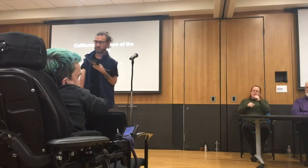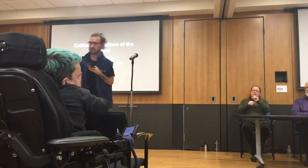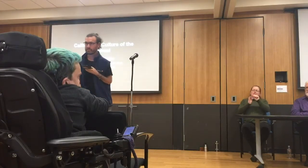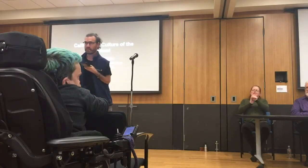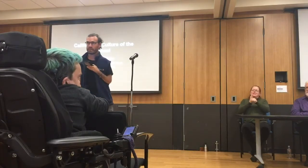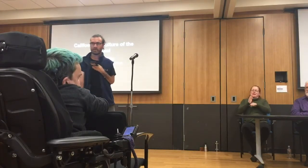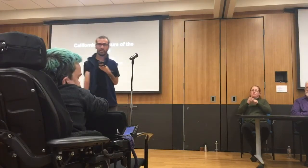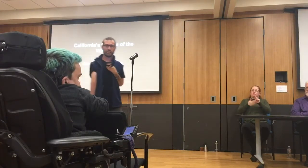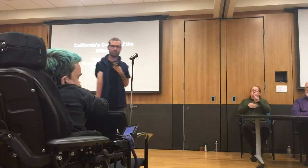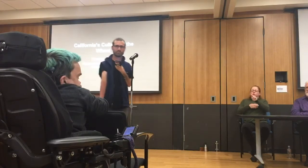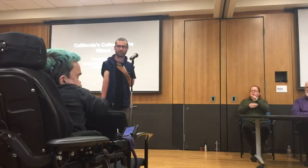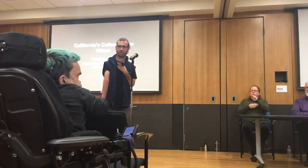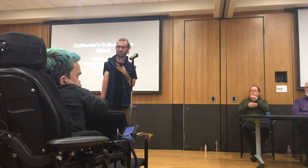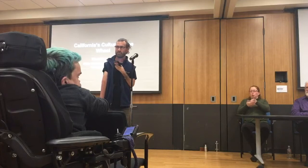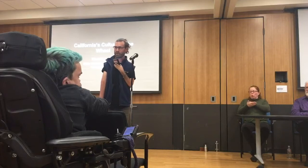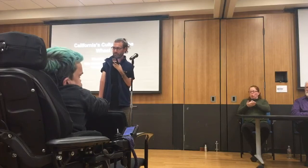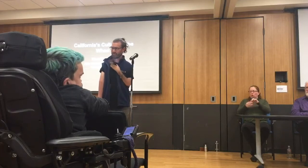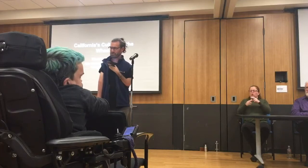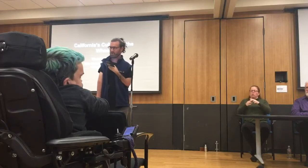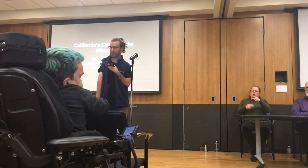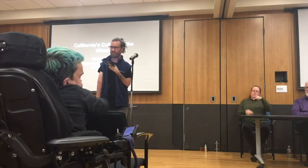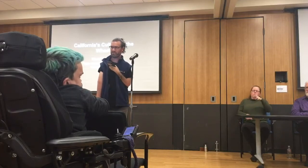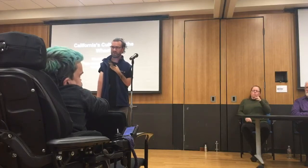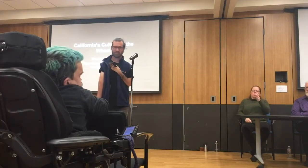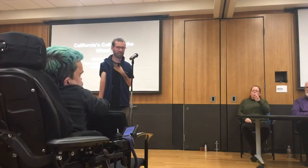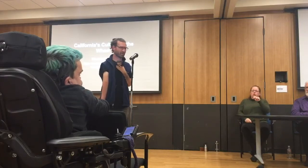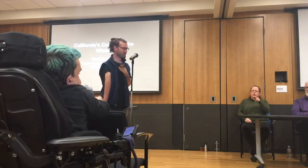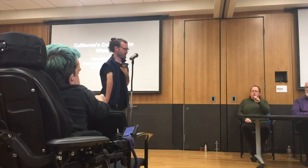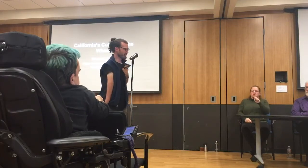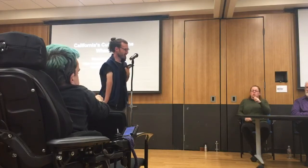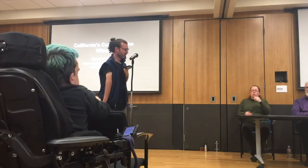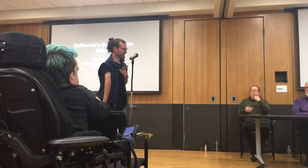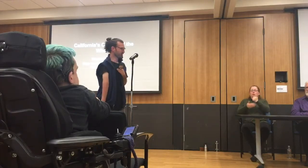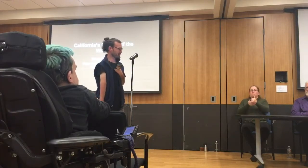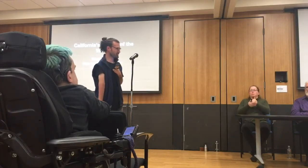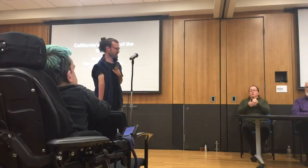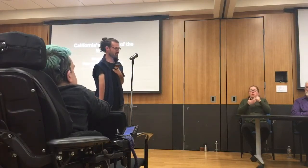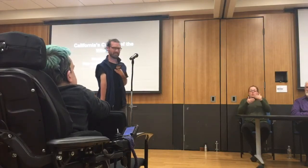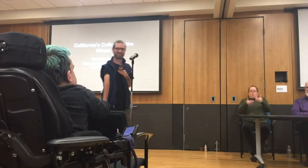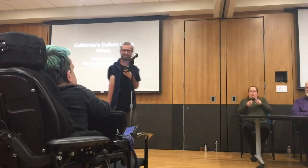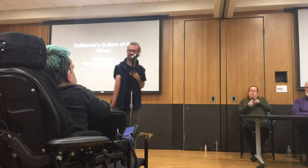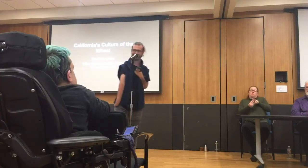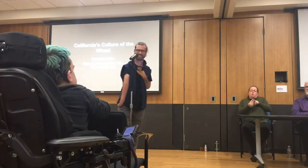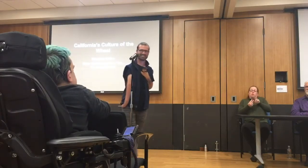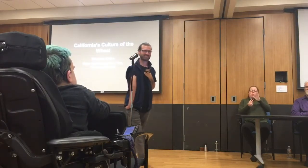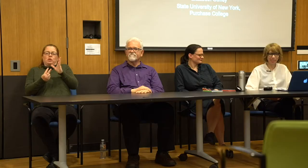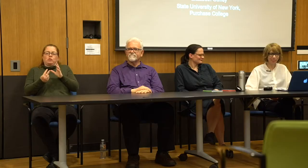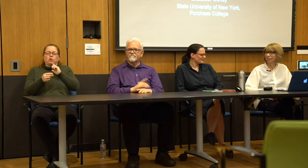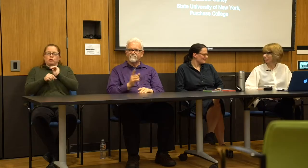Purchase College. So I hope you can join me in welcoming our two incredible speakers.